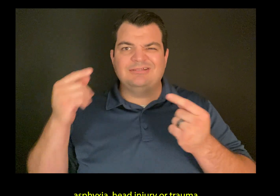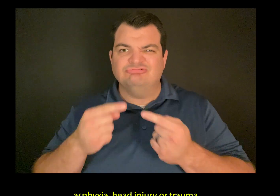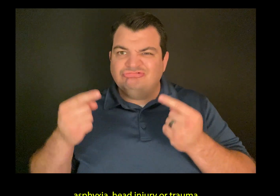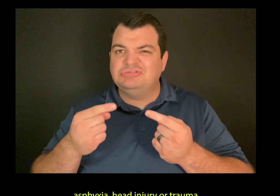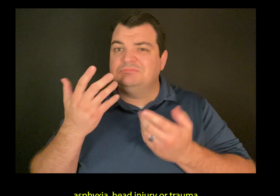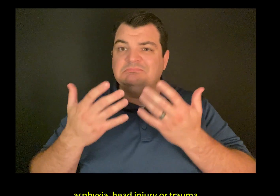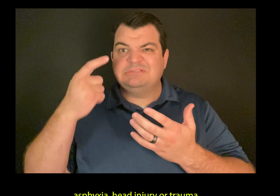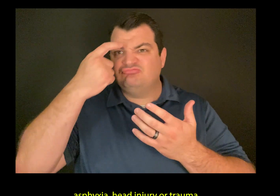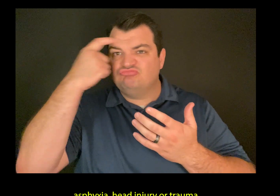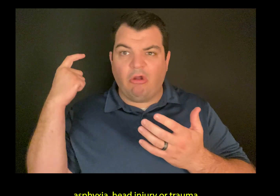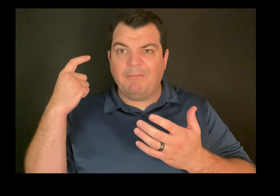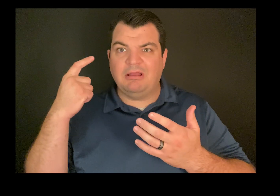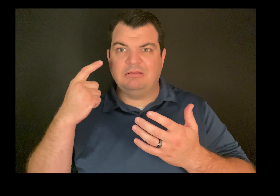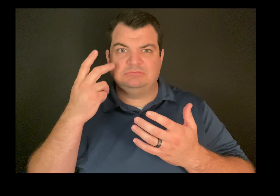head injury or trauma,